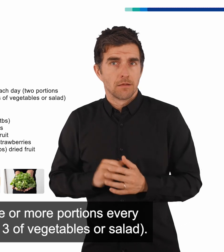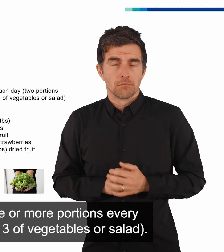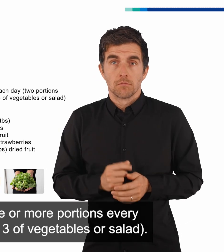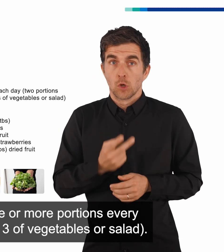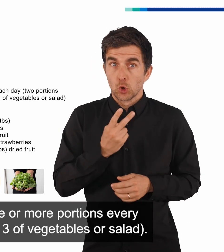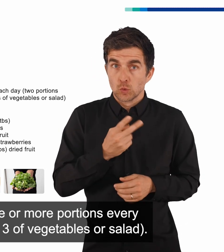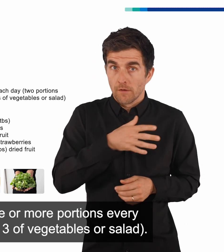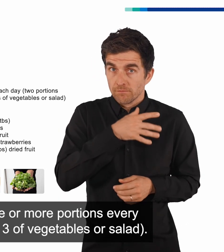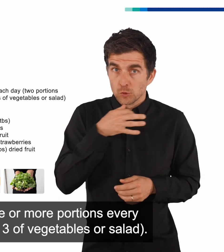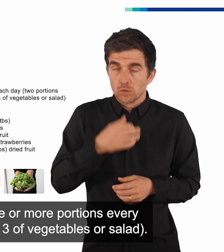frozen vegetables,